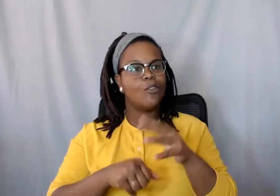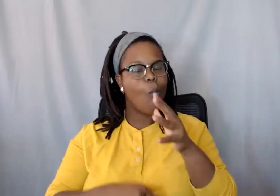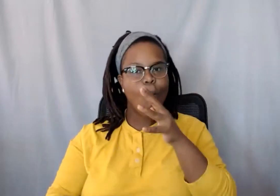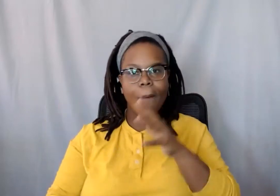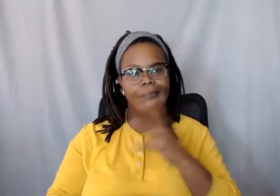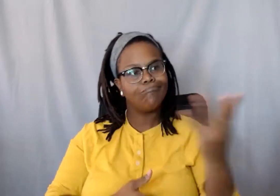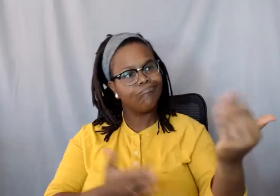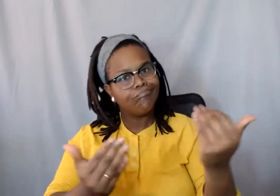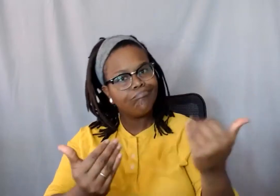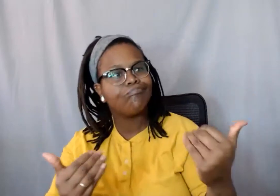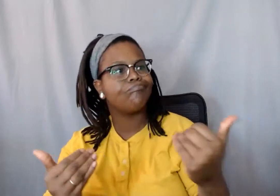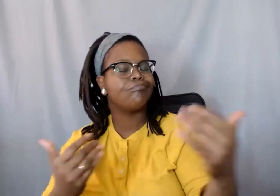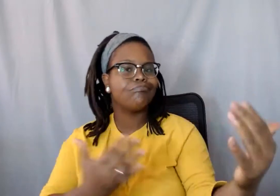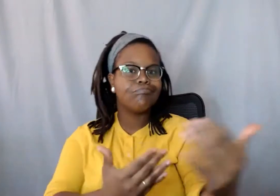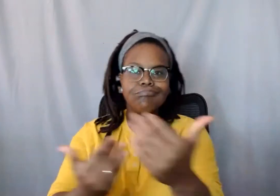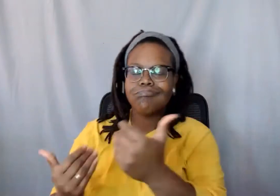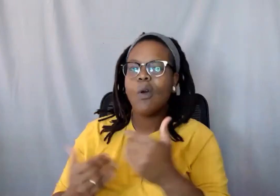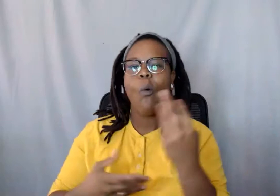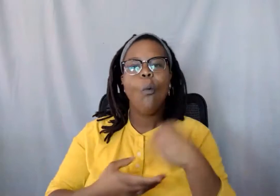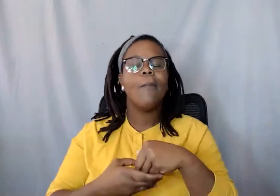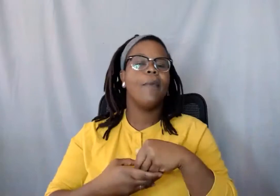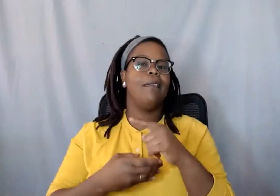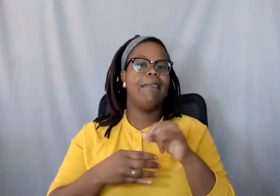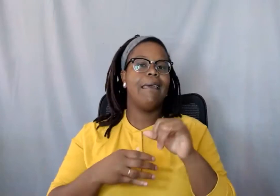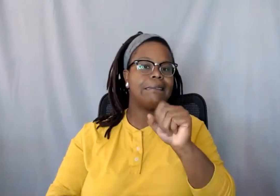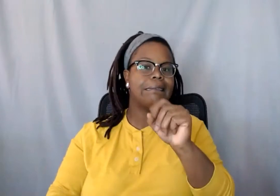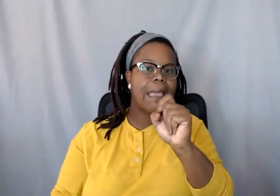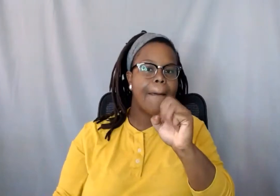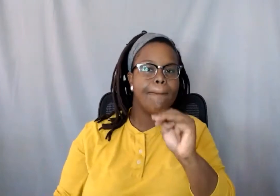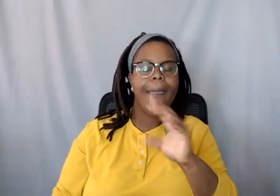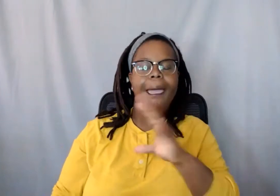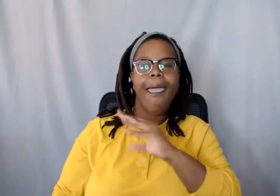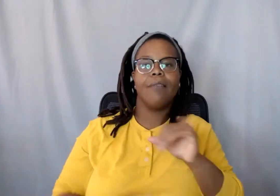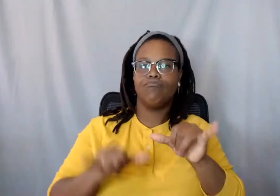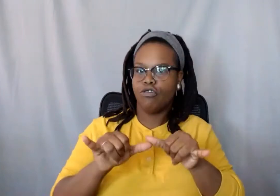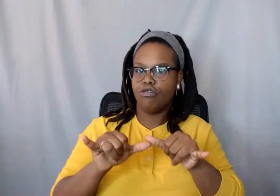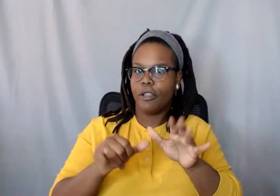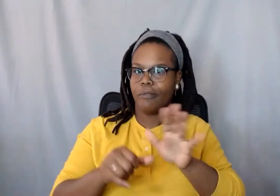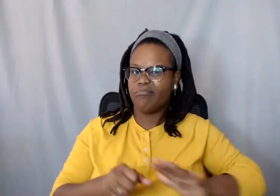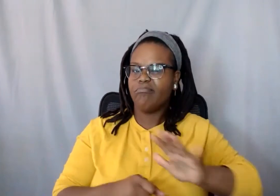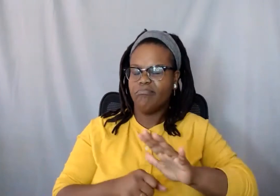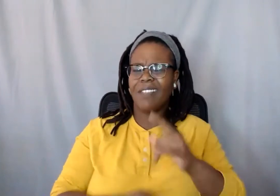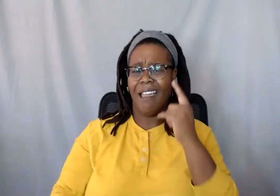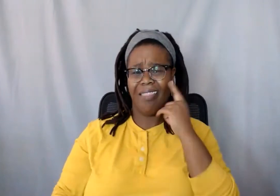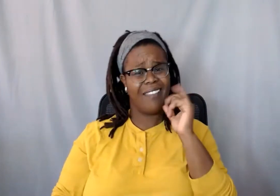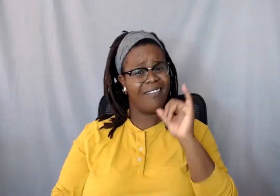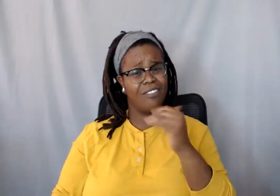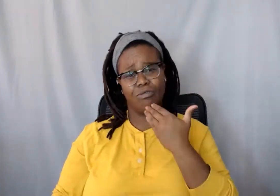tech and in STEM and engineering. And I like think it's really good that RIT has those